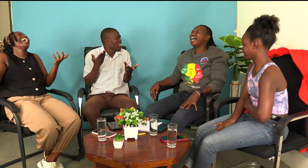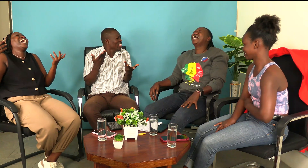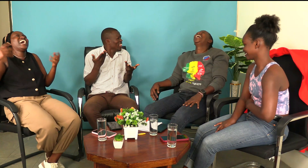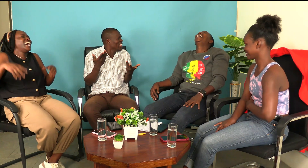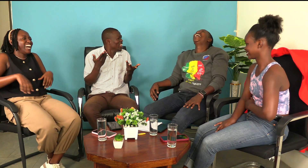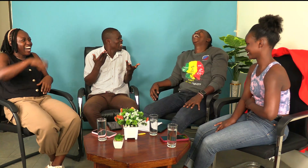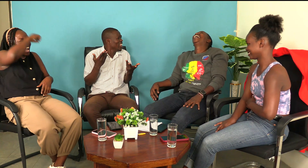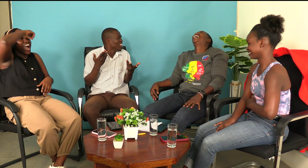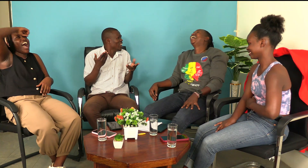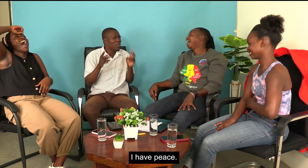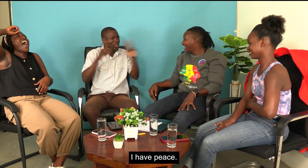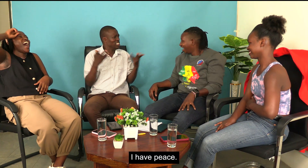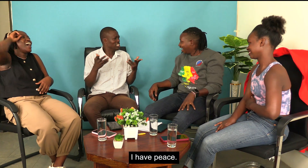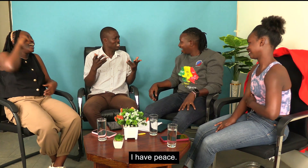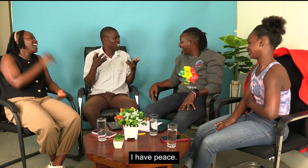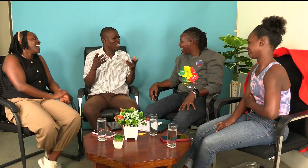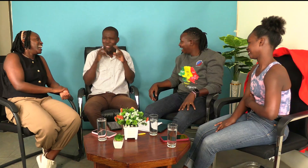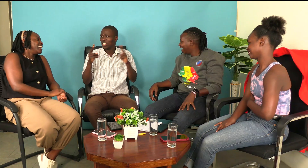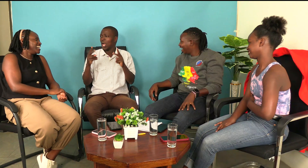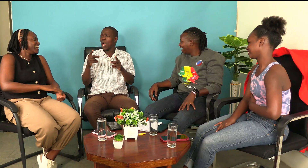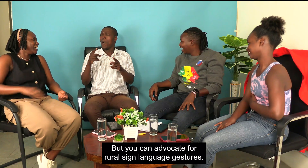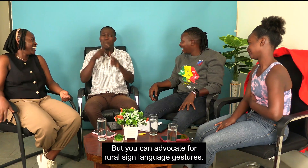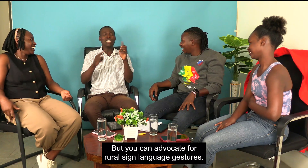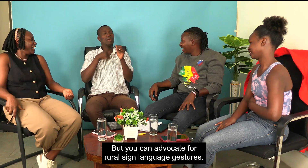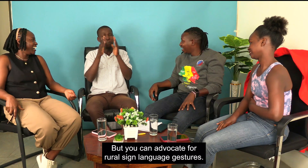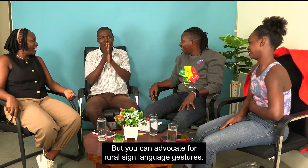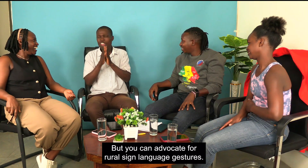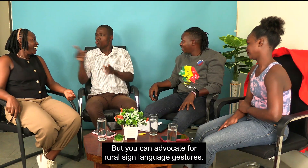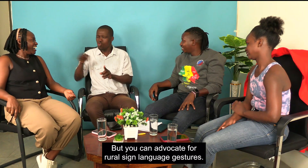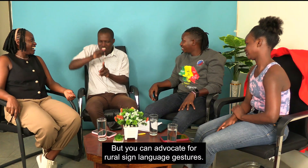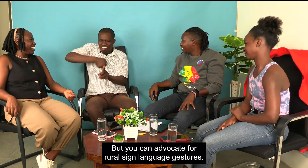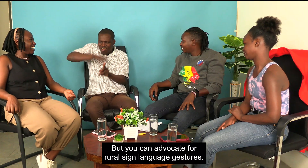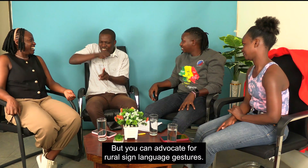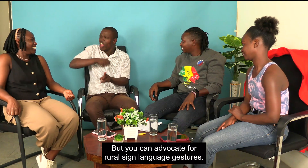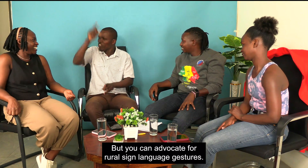is very peaceful. You don't know what people are yeah, saying. no, It's you don't very understand peaceful. anything.